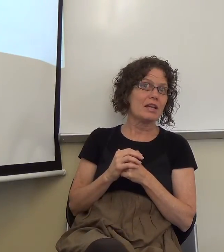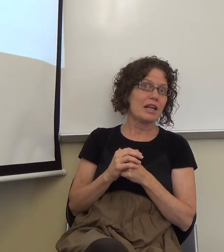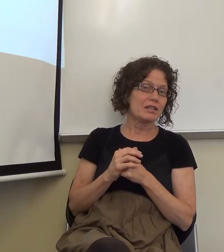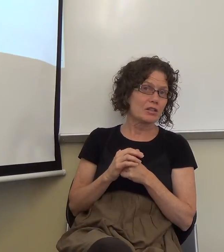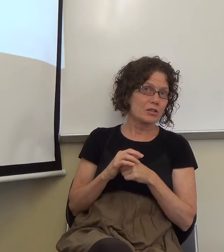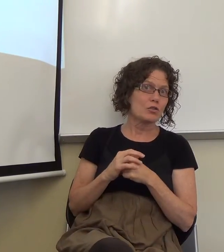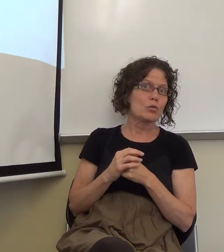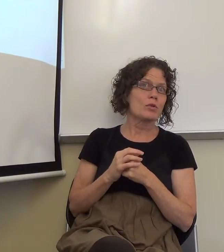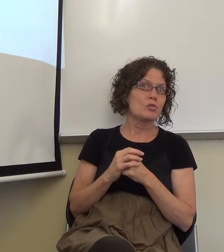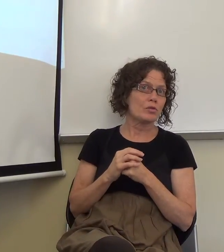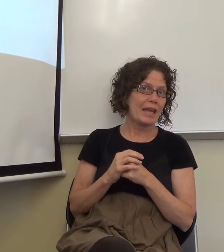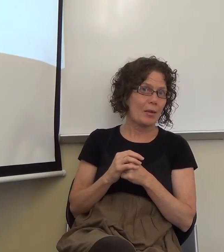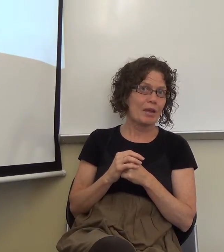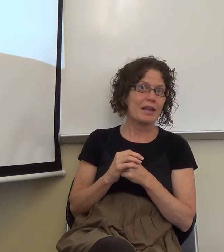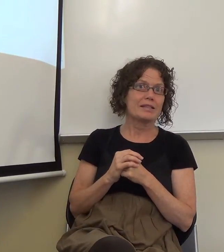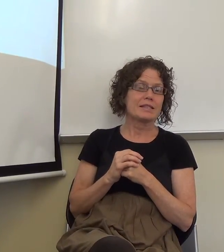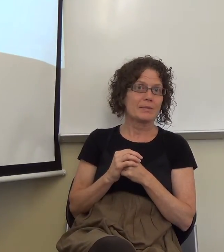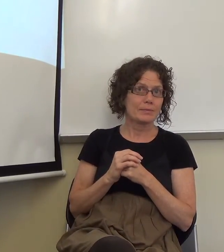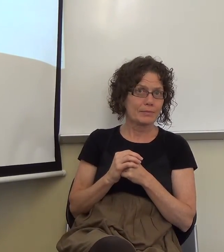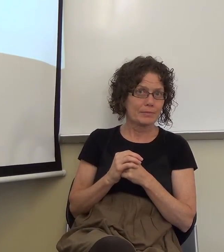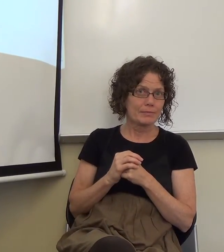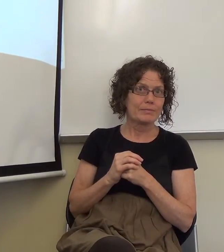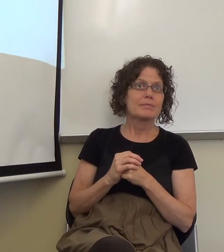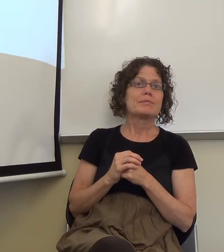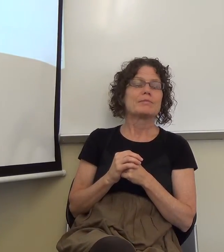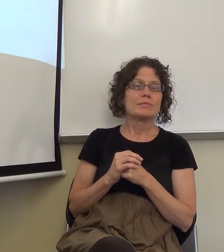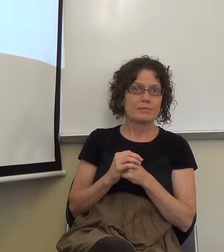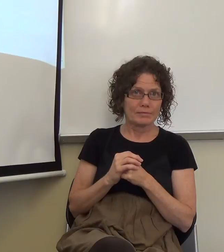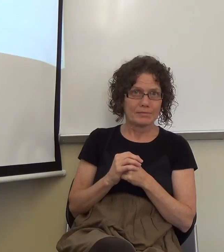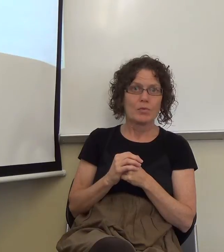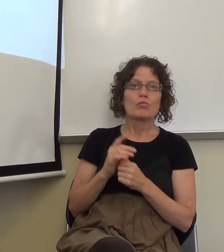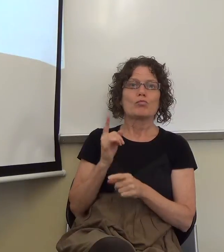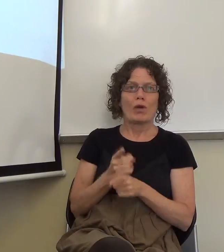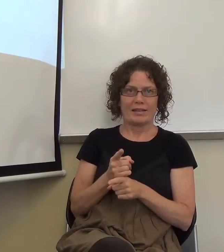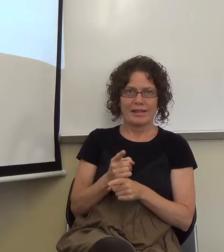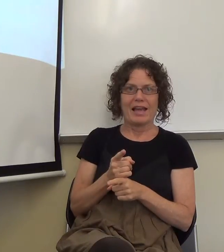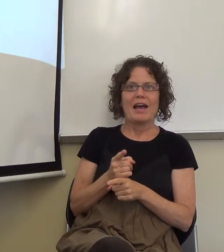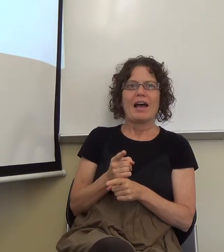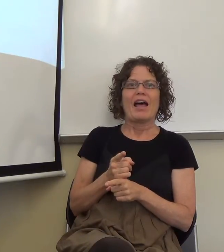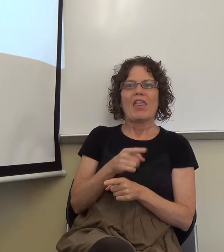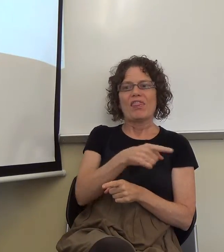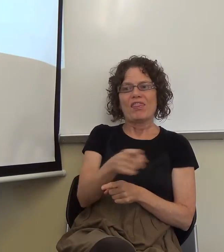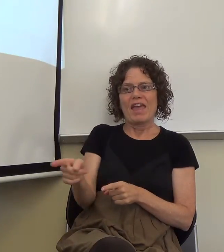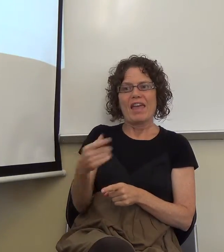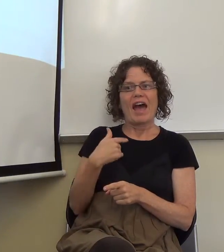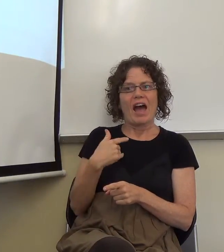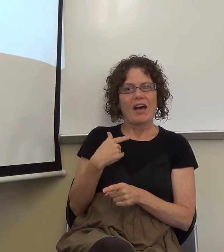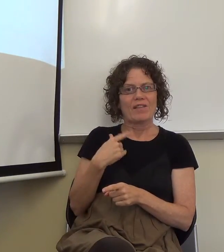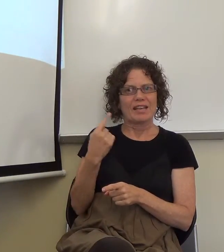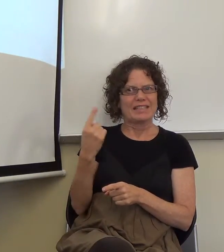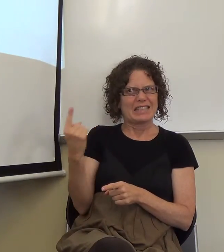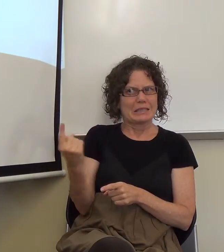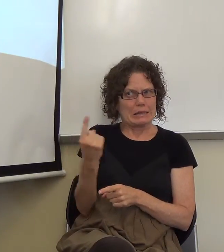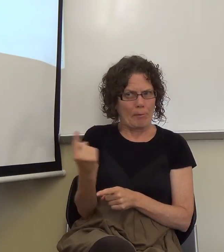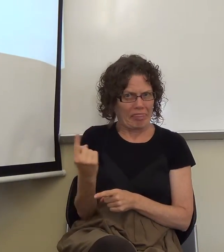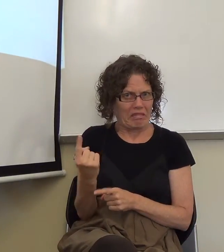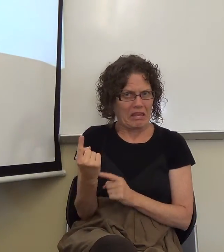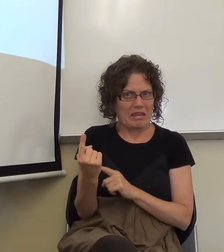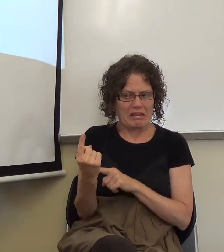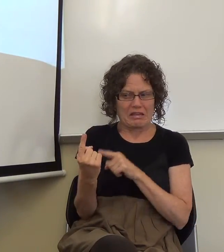and contribute to campaigns. Okay. And they have something they want the politicians who